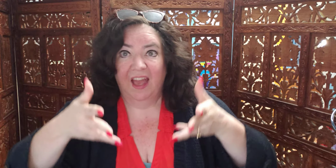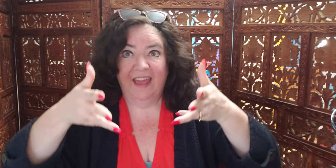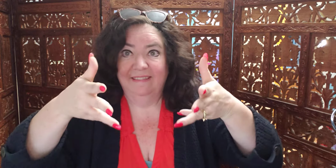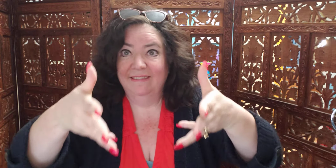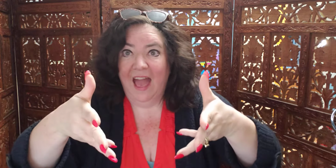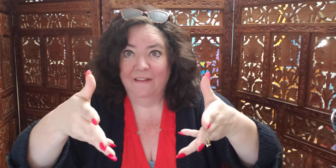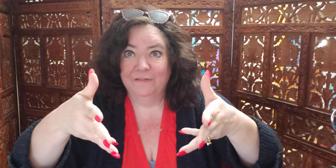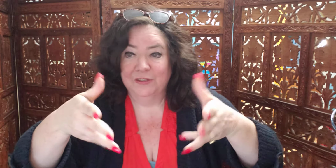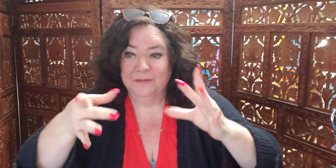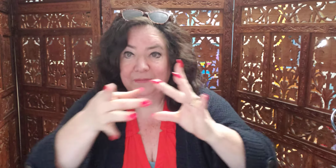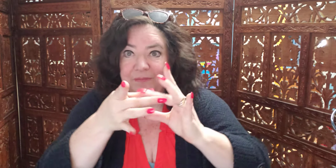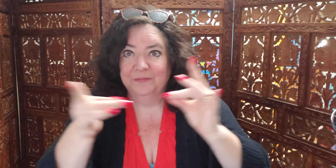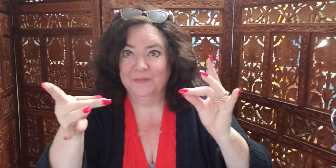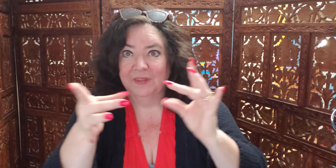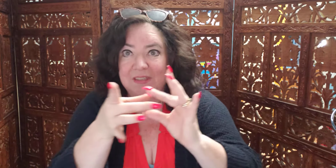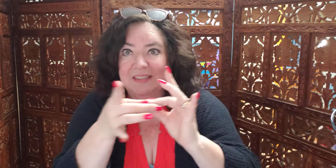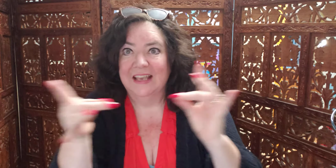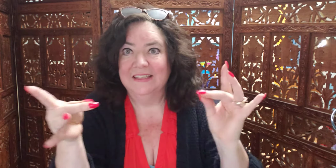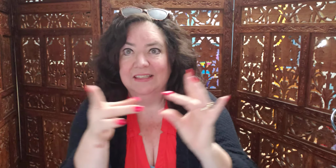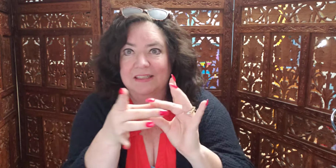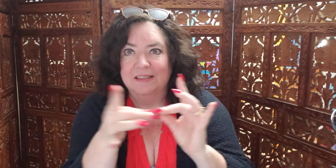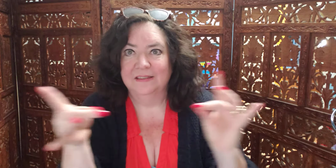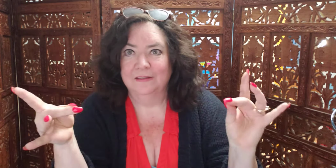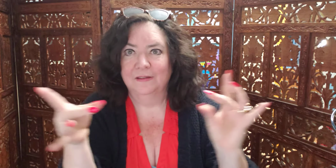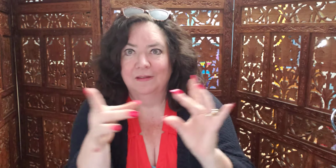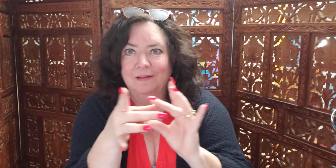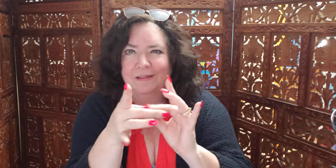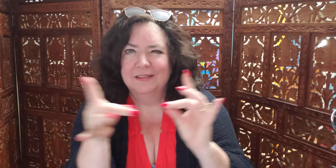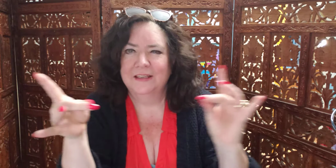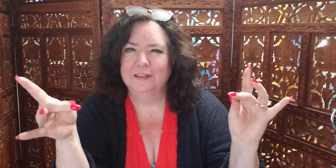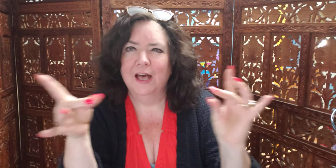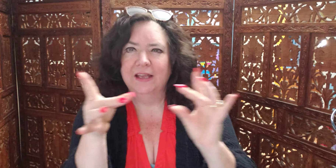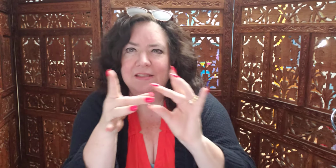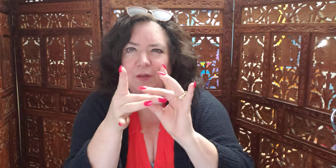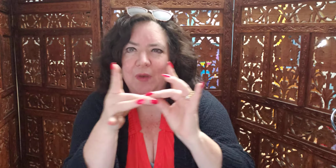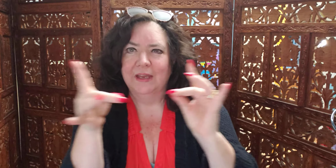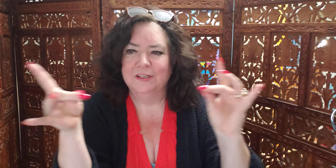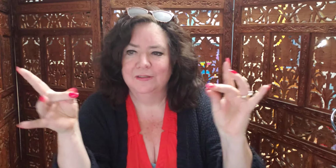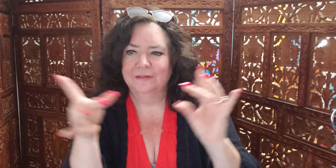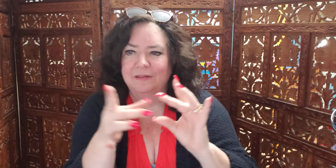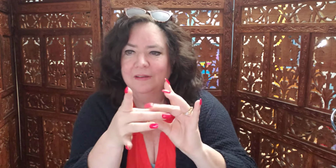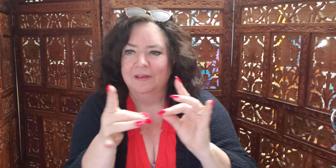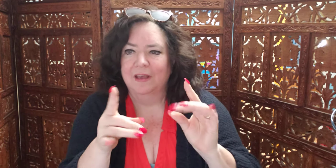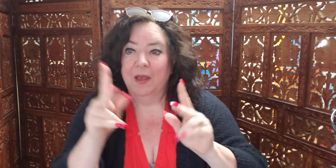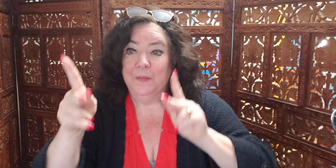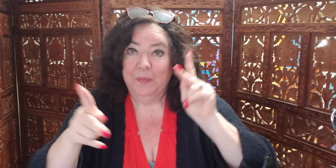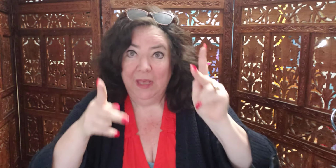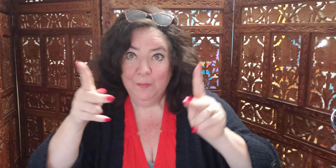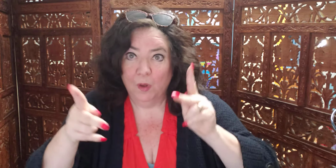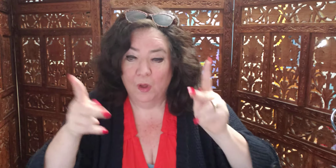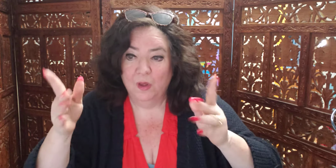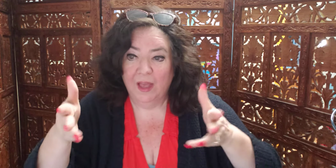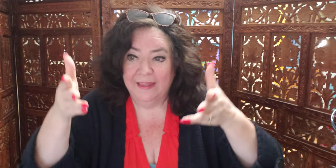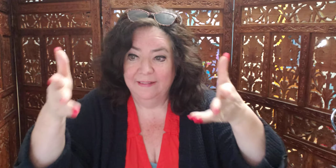had left, this is sentences. It's like the lines on the page. People had